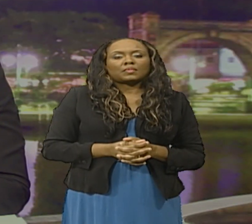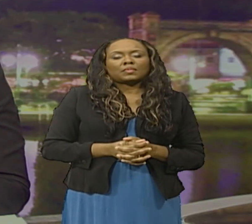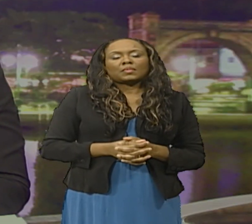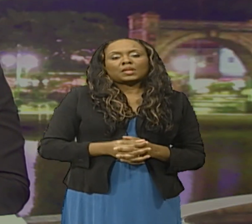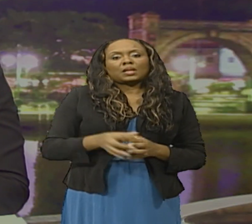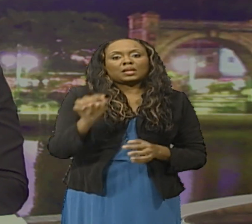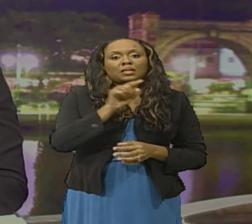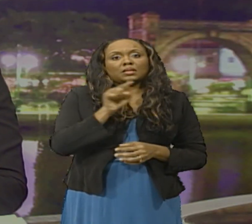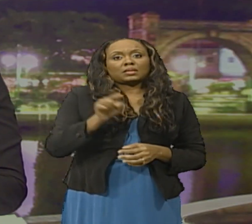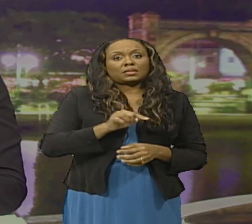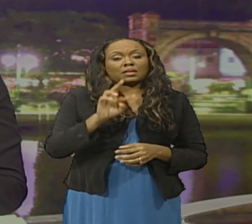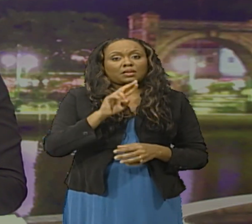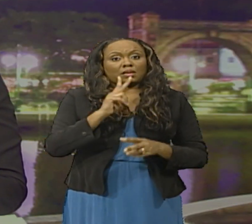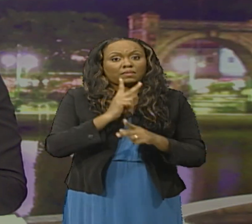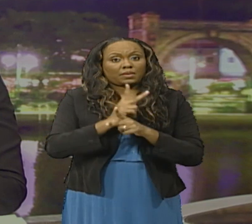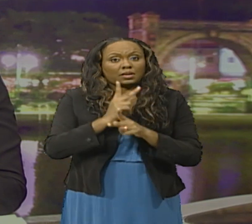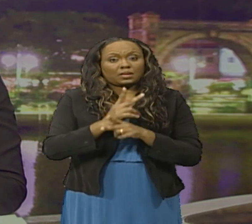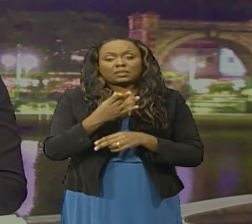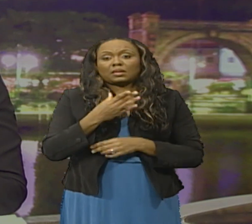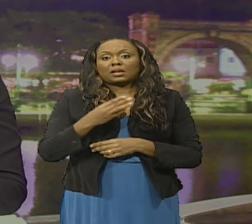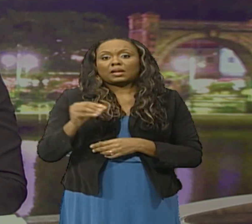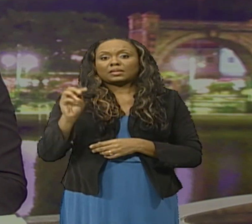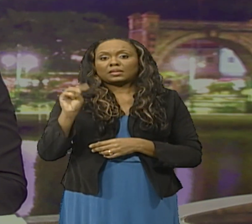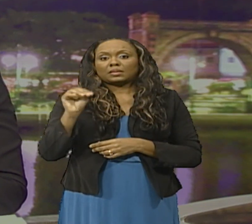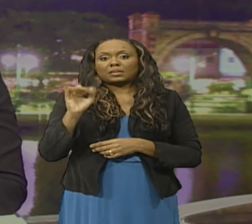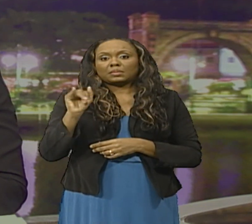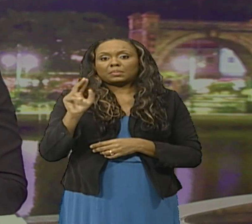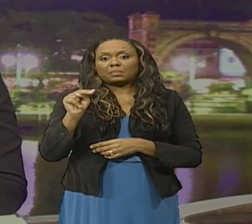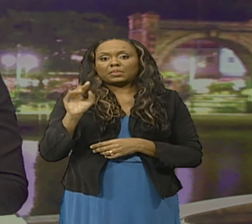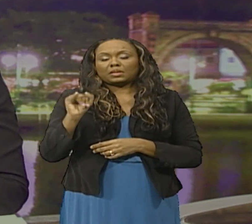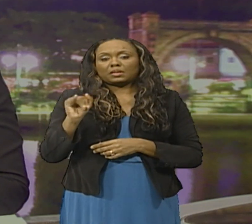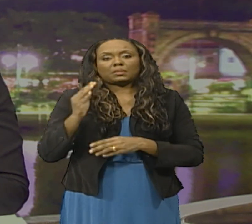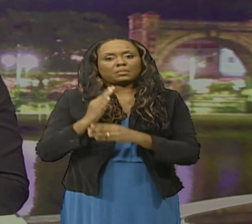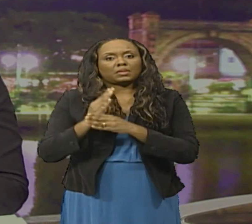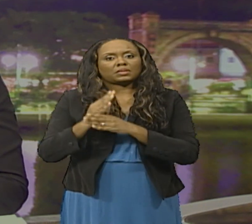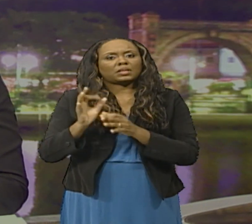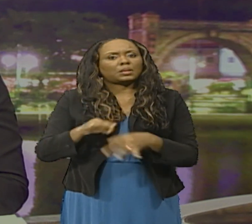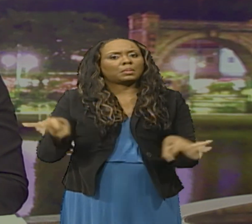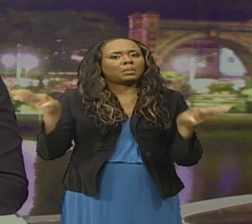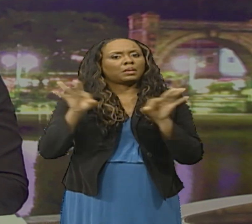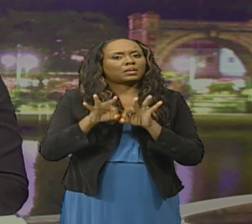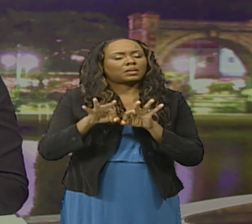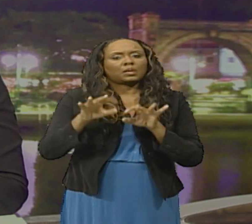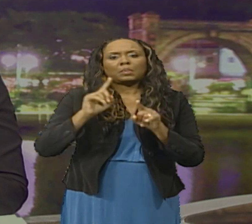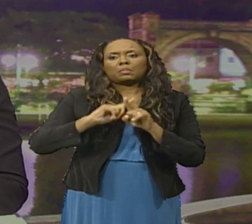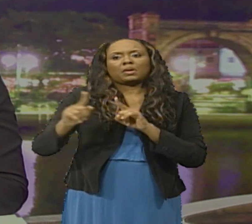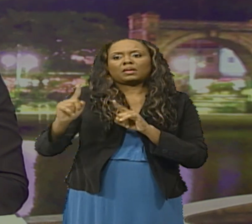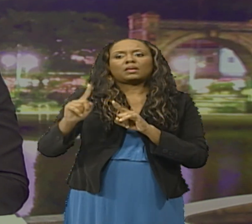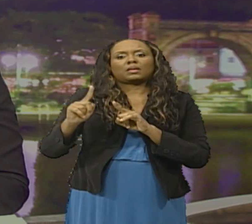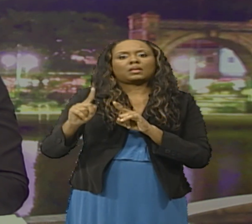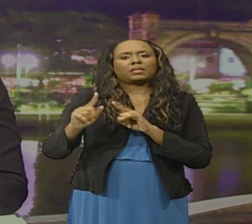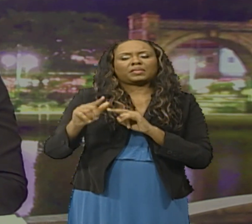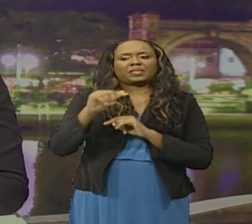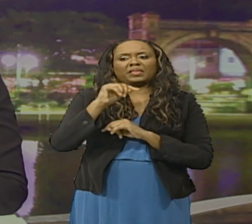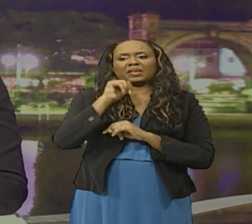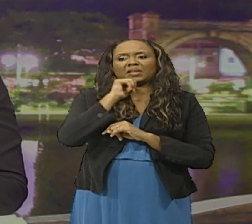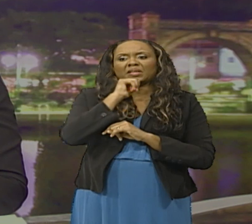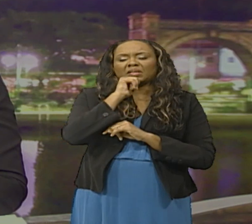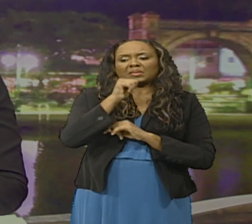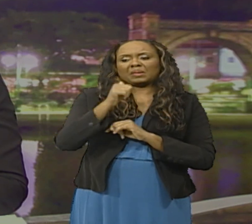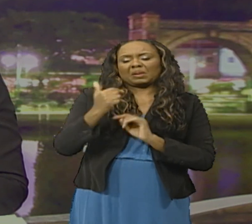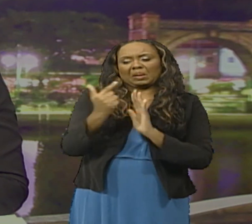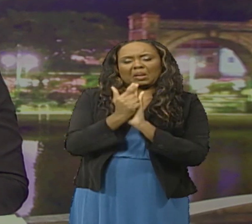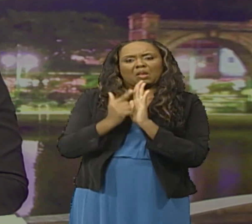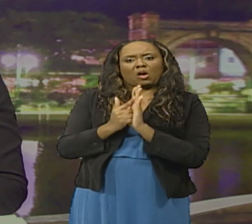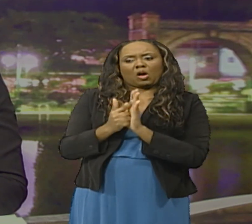Public service vehicles are a critical part of the transportation sector, but they're not a law unto themselves. And this is why